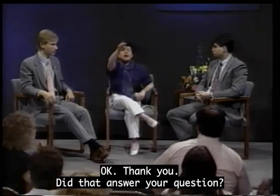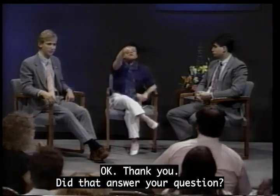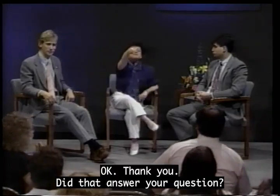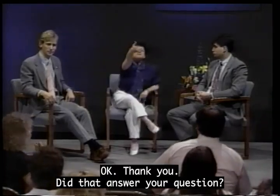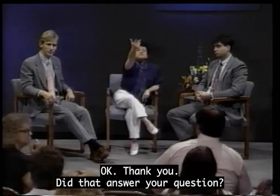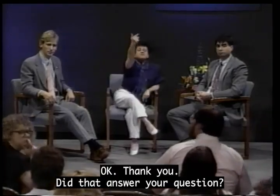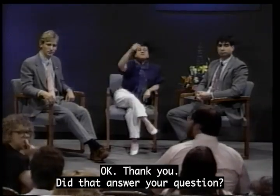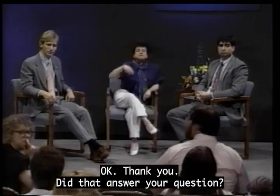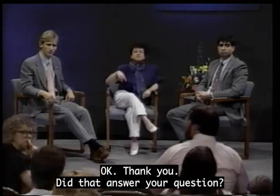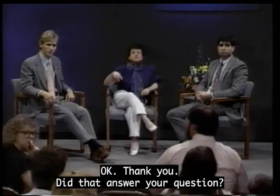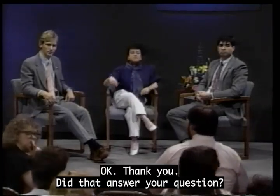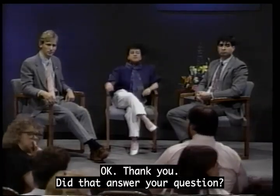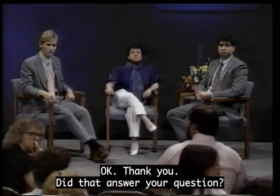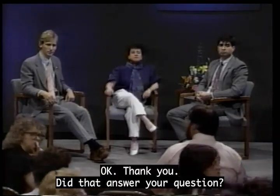question? Good, fine.